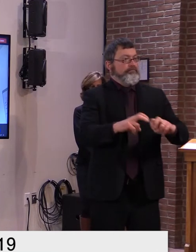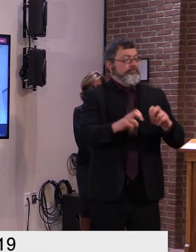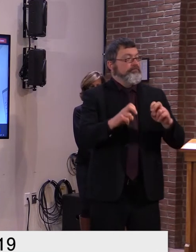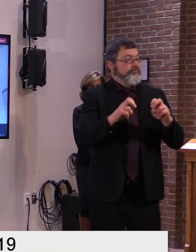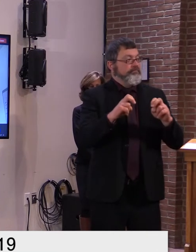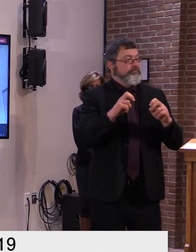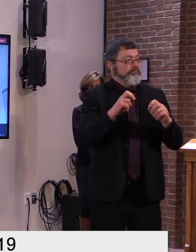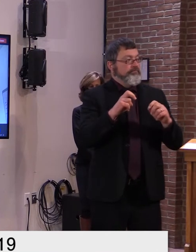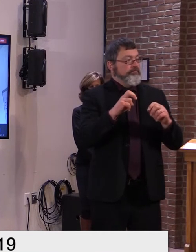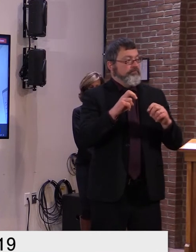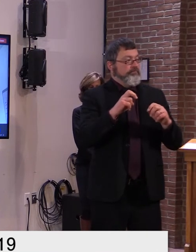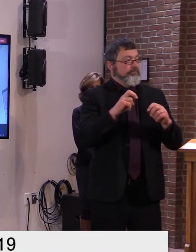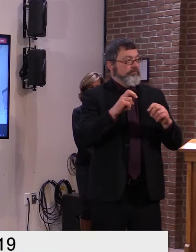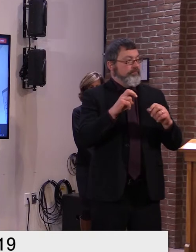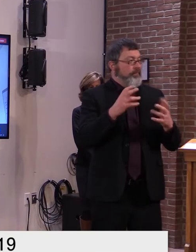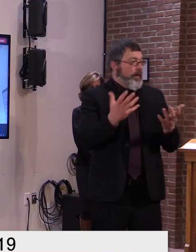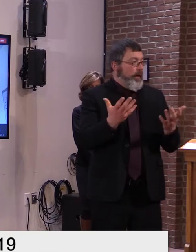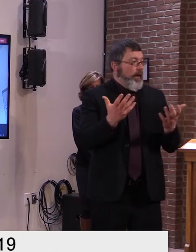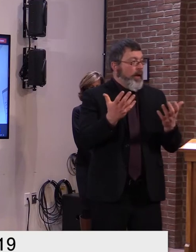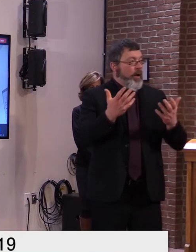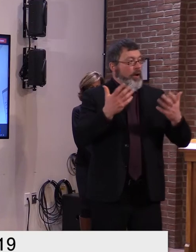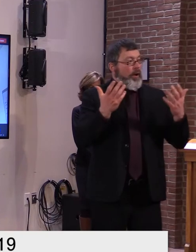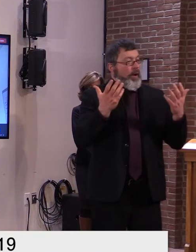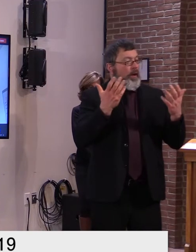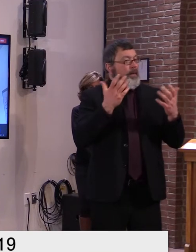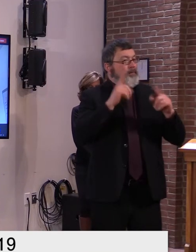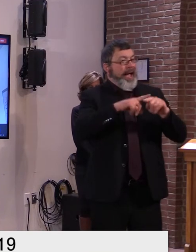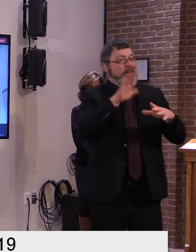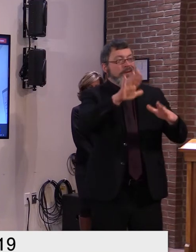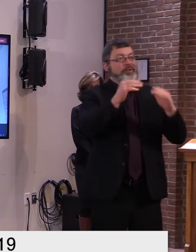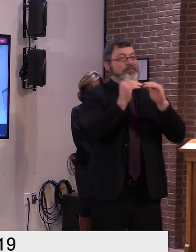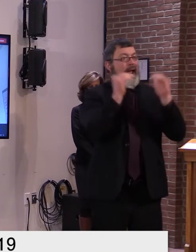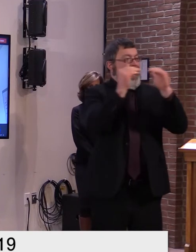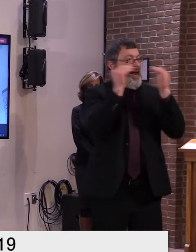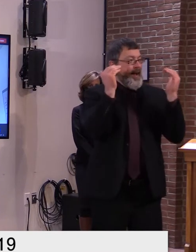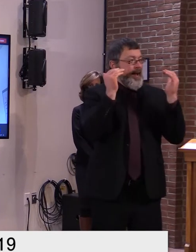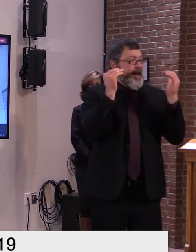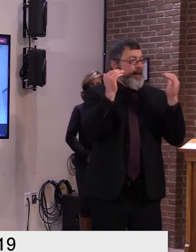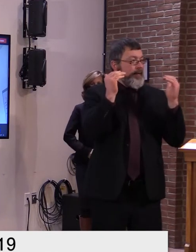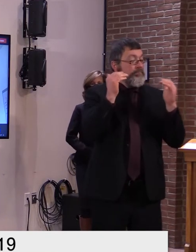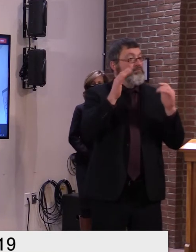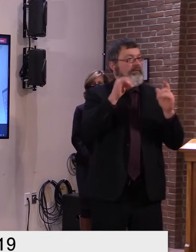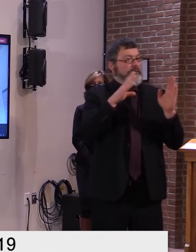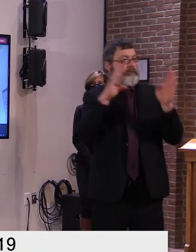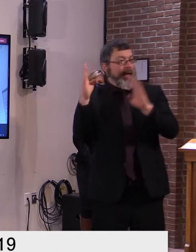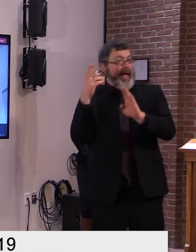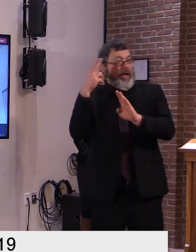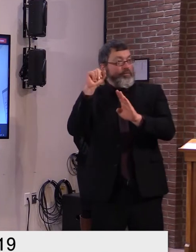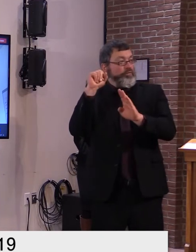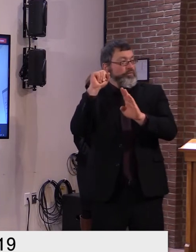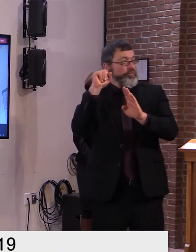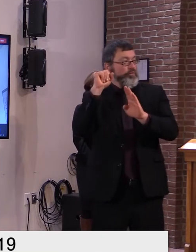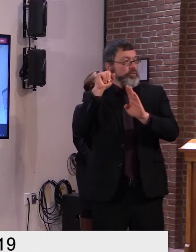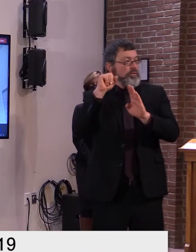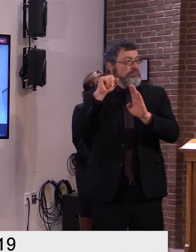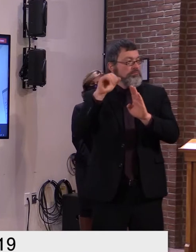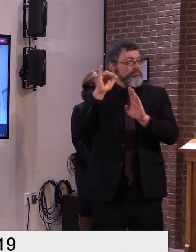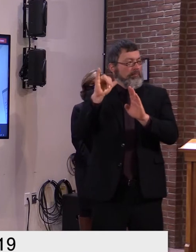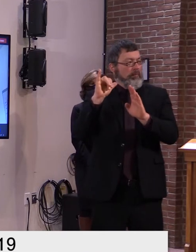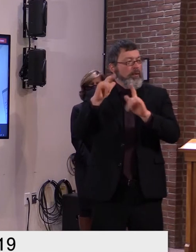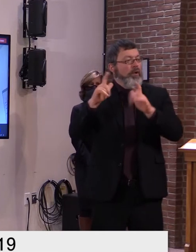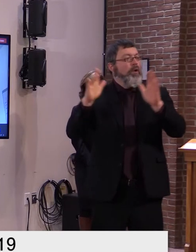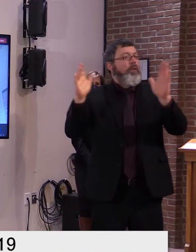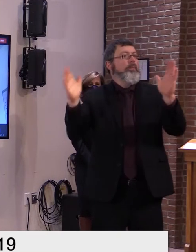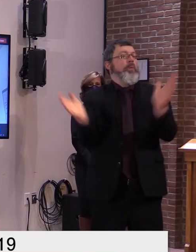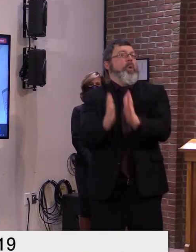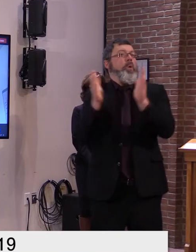vary depending on the grade level of the students. In high schools, about 10% of the students were in complete in-person mode. At the middle level,